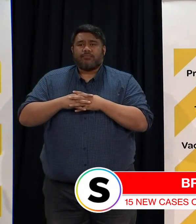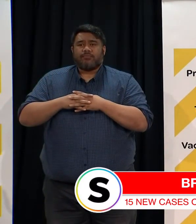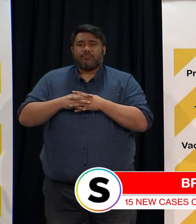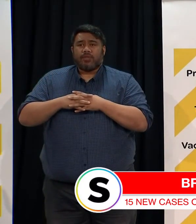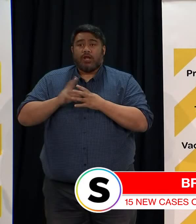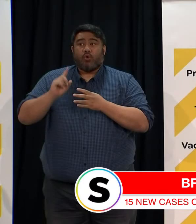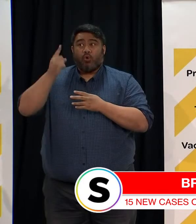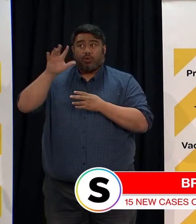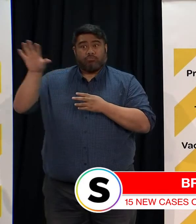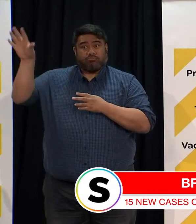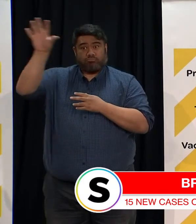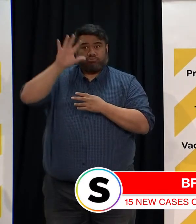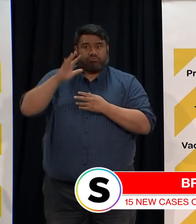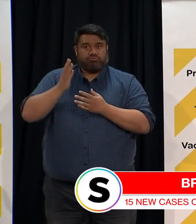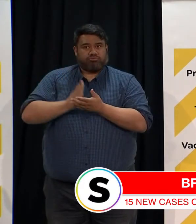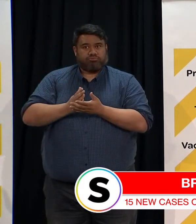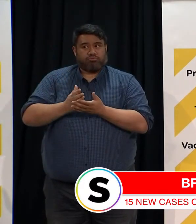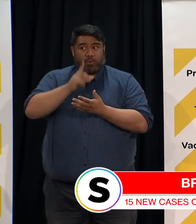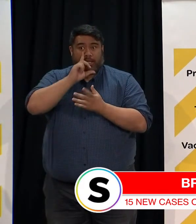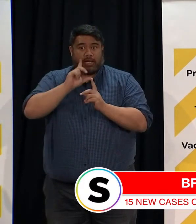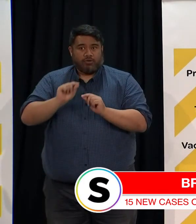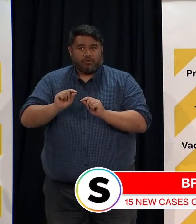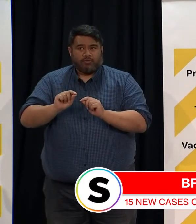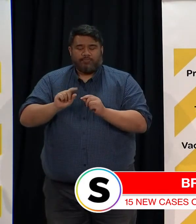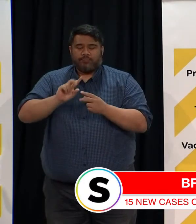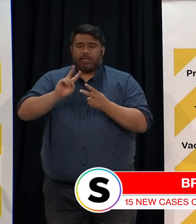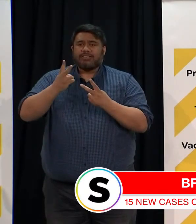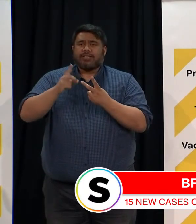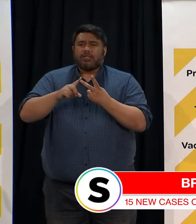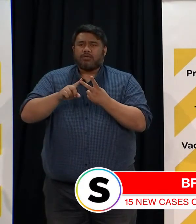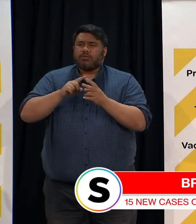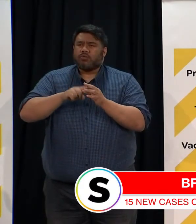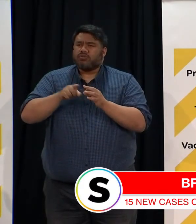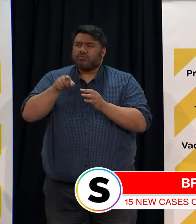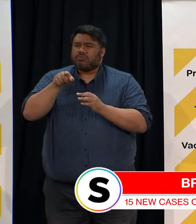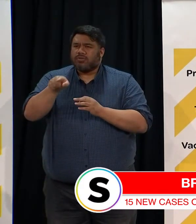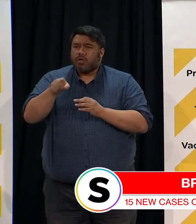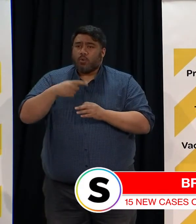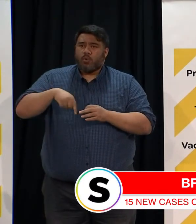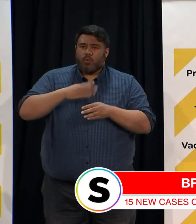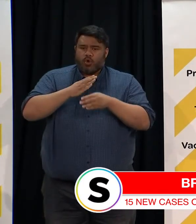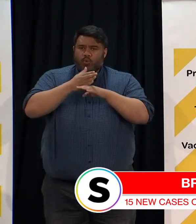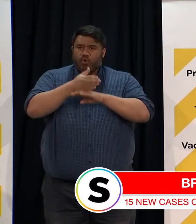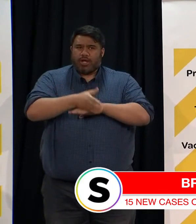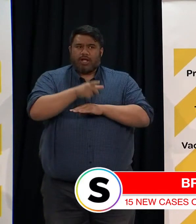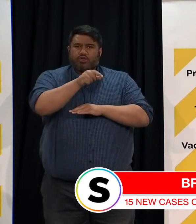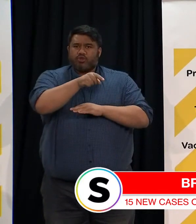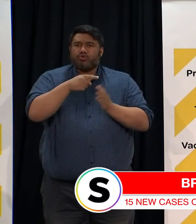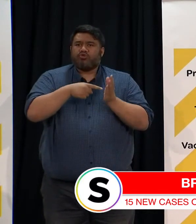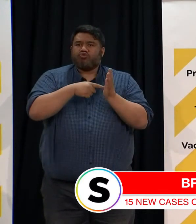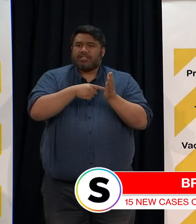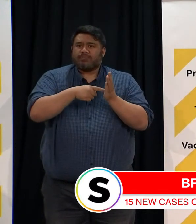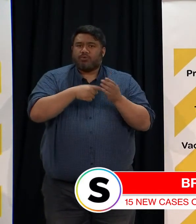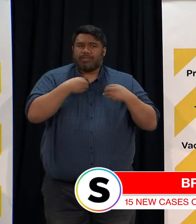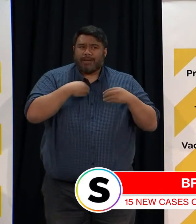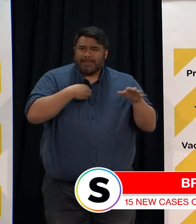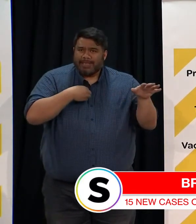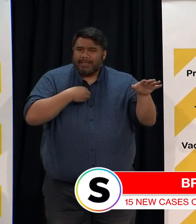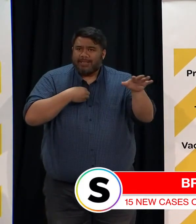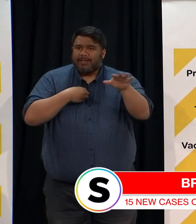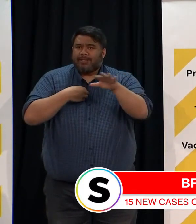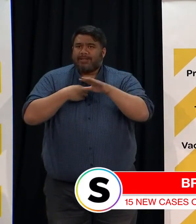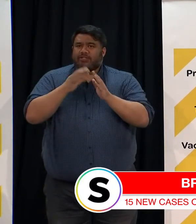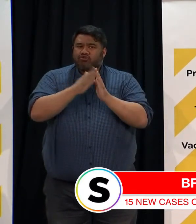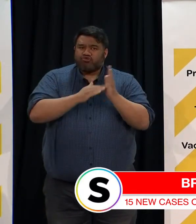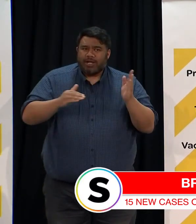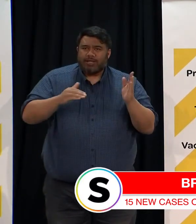capacity in the Auckland region to do that. On the second question, we're working really hard with transport colleagues and with transport operators and